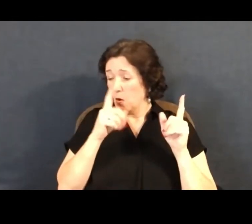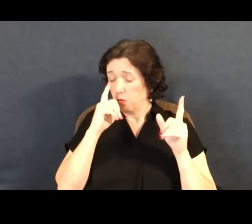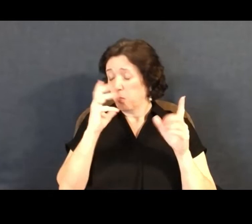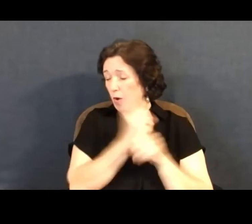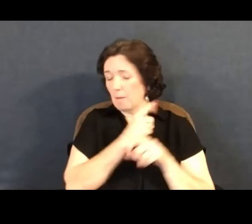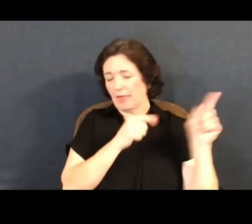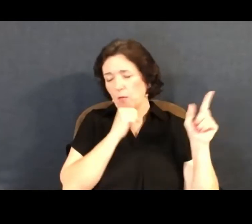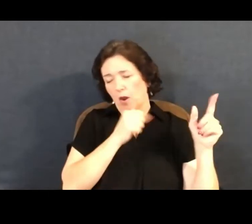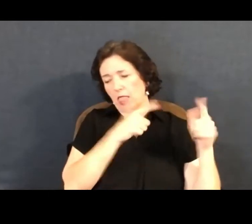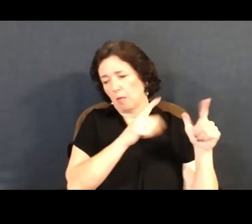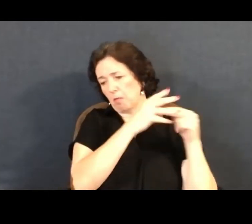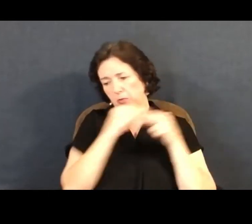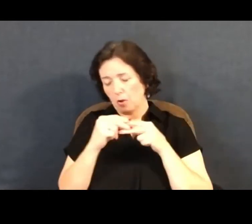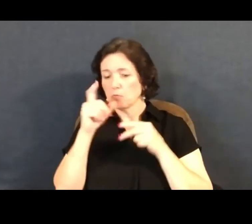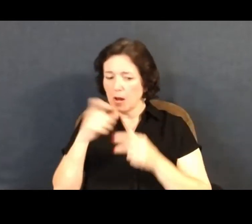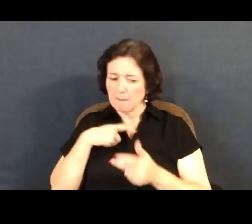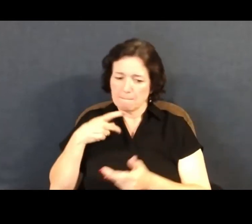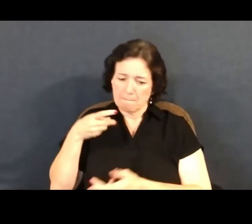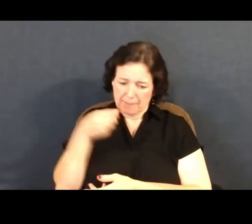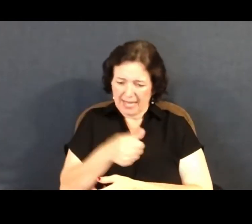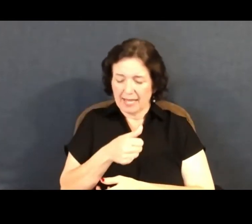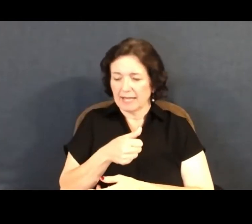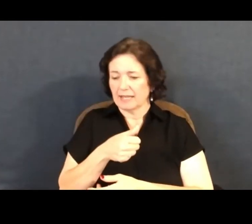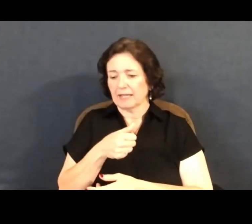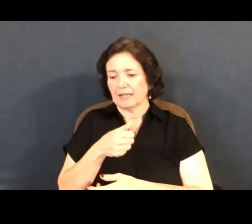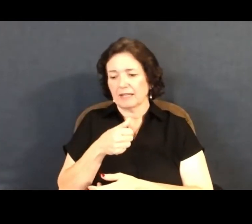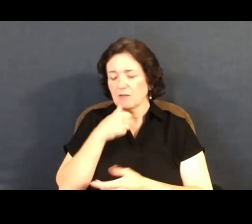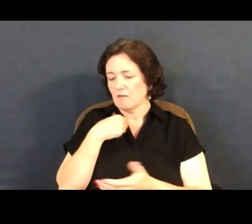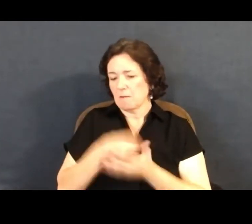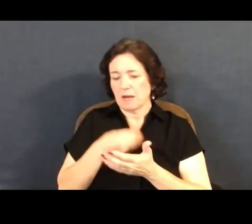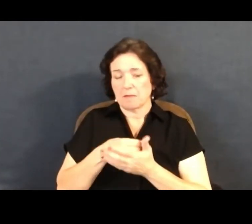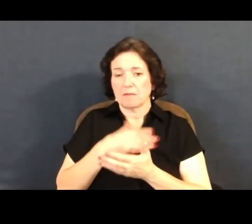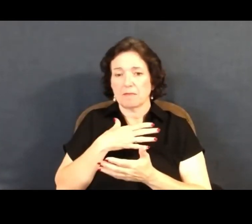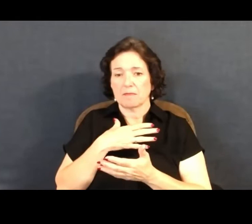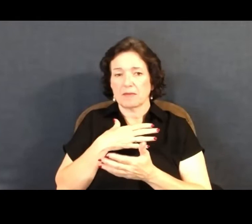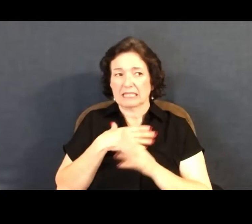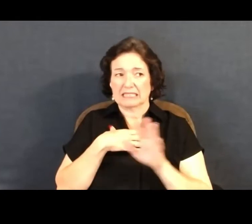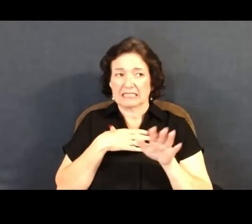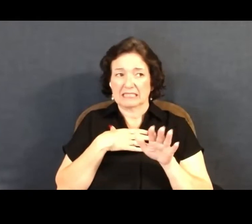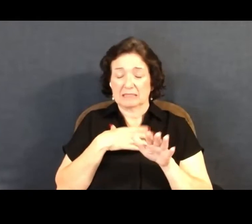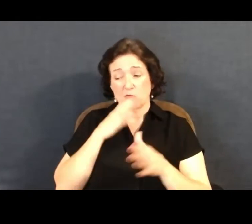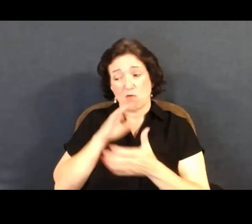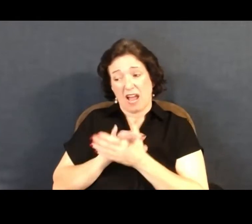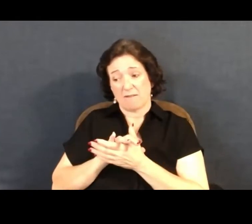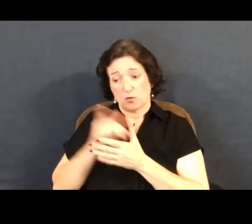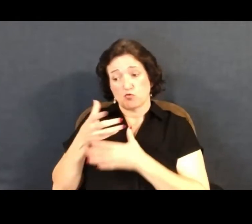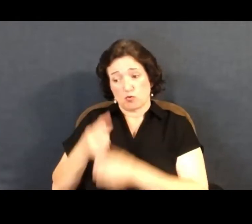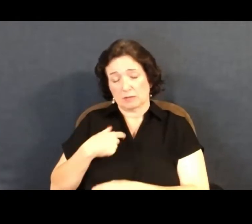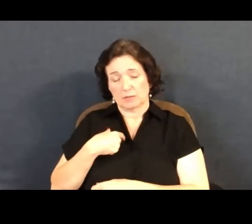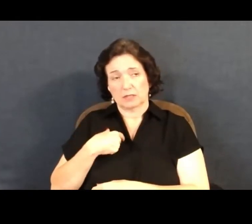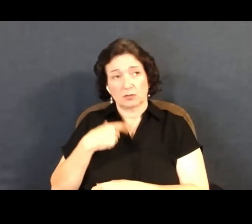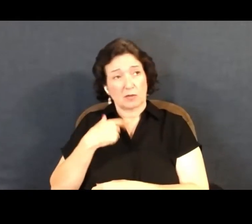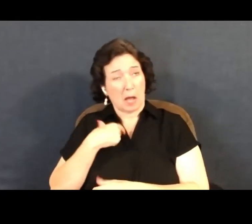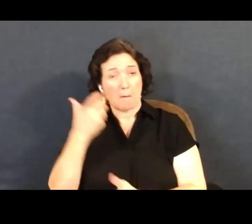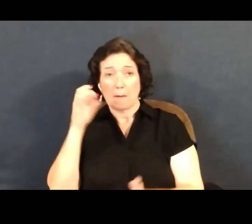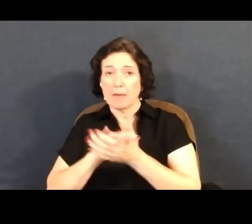anything. Everything must be paid for, and they don't have money." He says, "My wife, do you trust me?" She says, "I've been married to